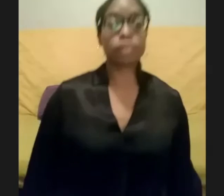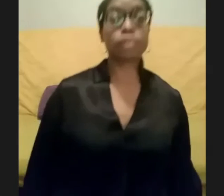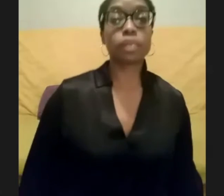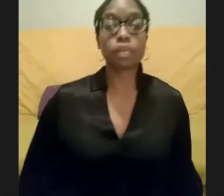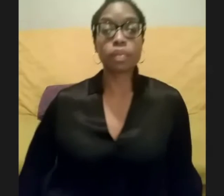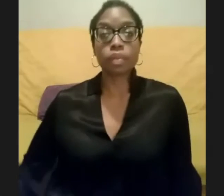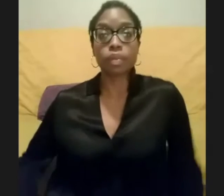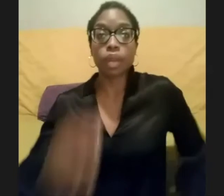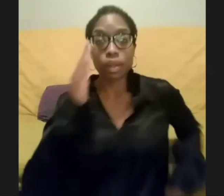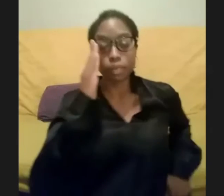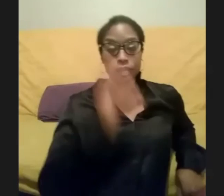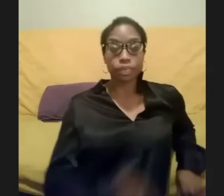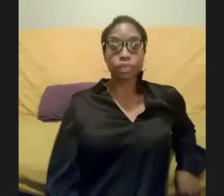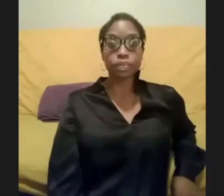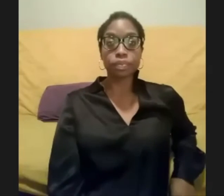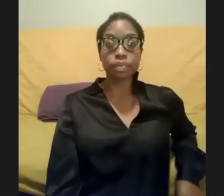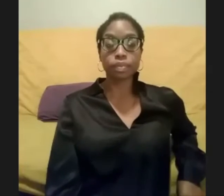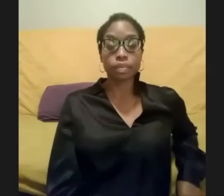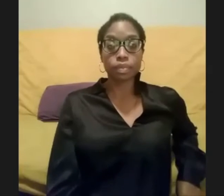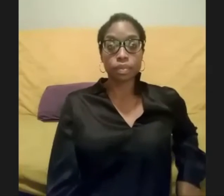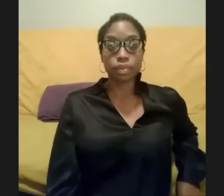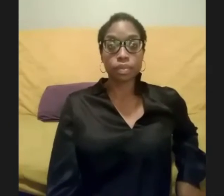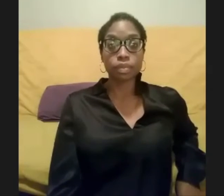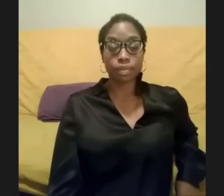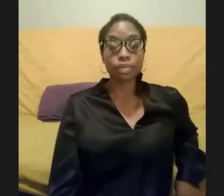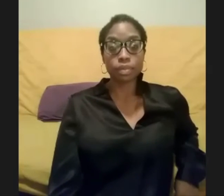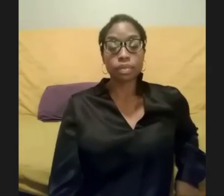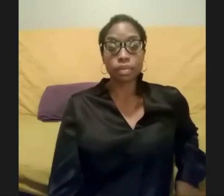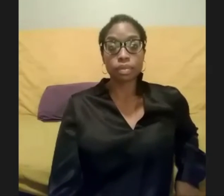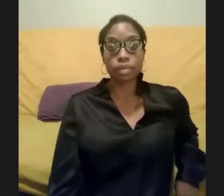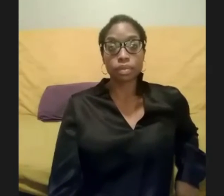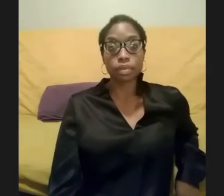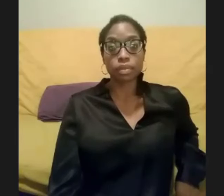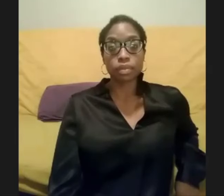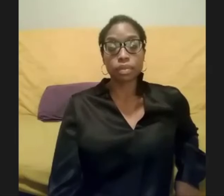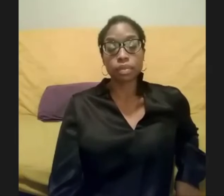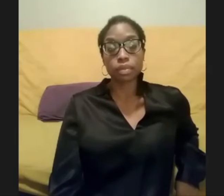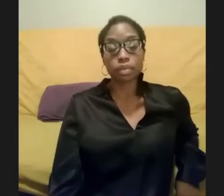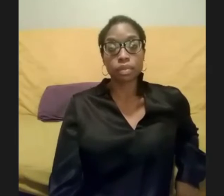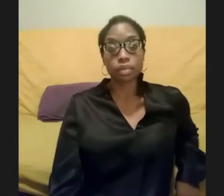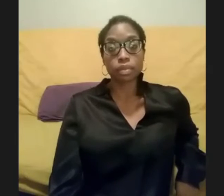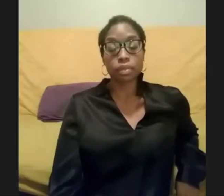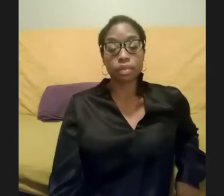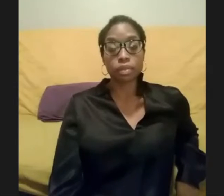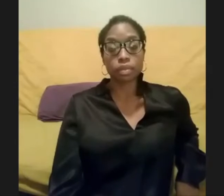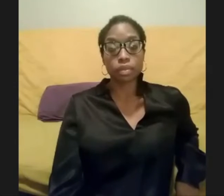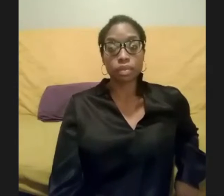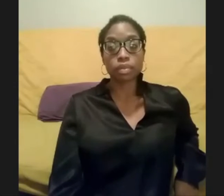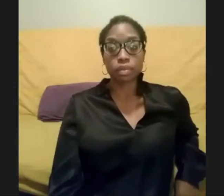their questions through the chat, or you can unmute yourself and ask questions. First and foremost, this is kind of just a quick answer one,